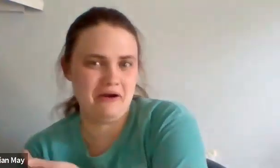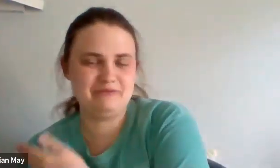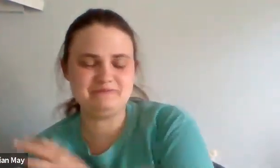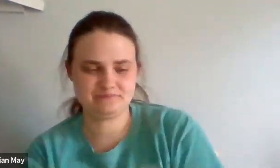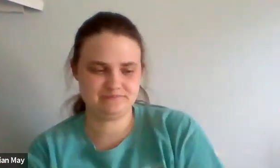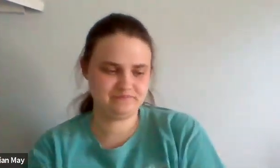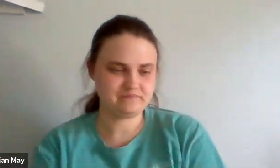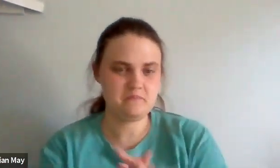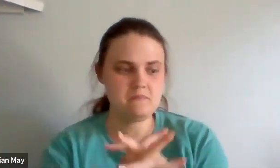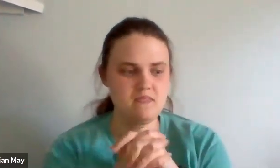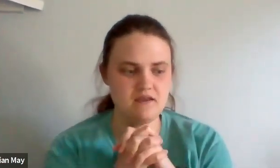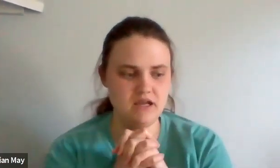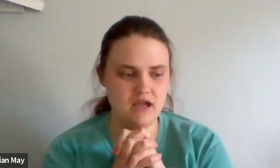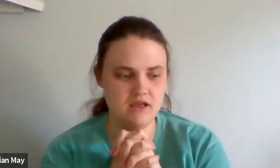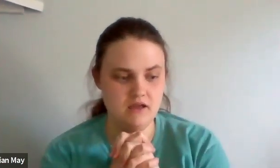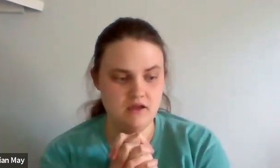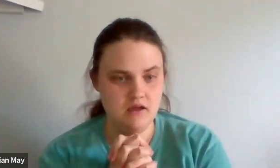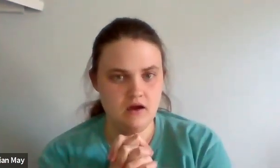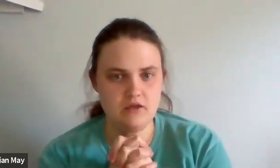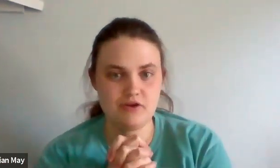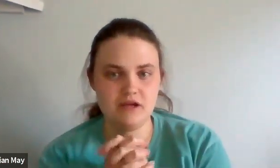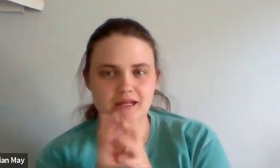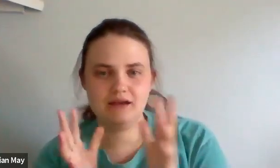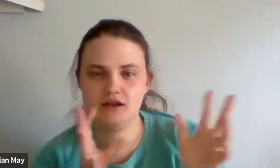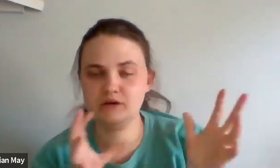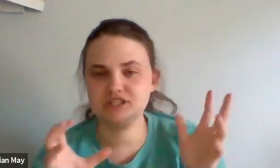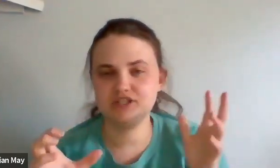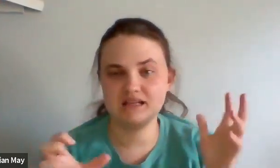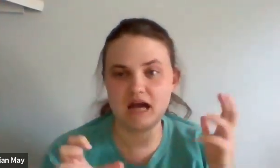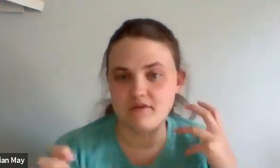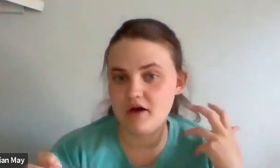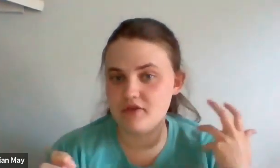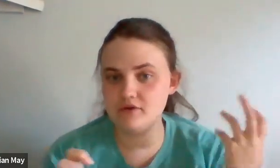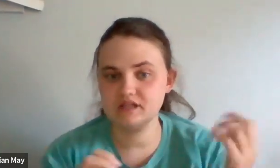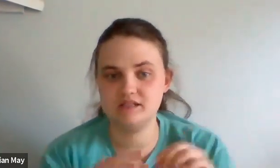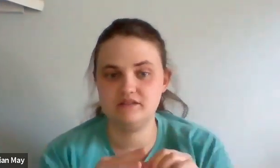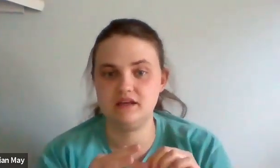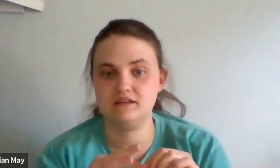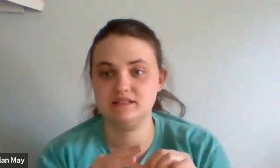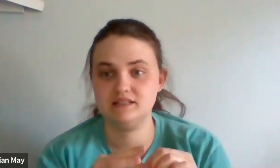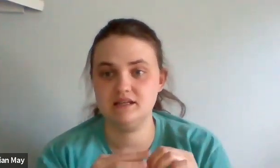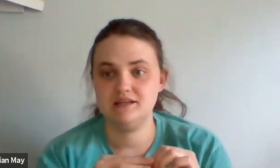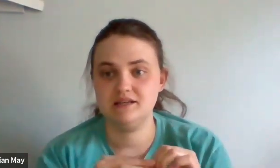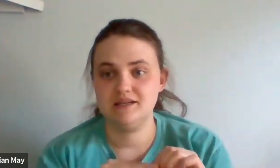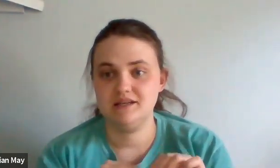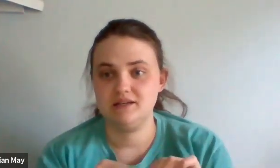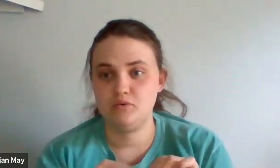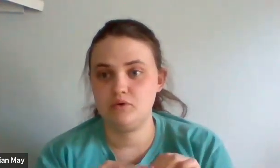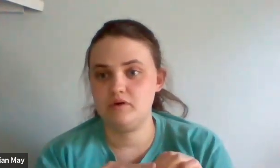R. Okay. Are there any kind of questions you guys have about those kind of things? Or